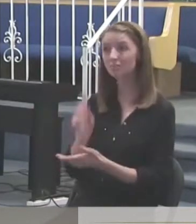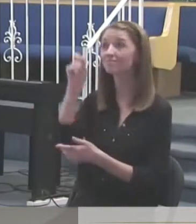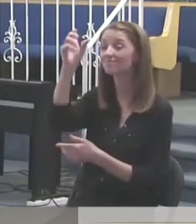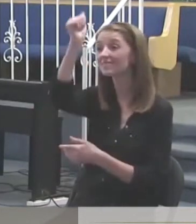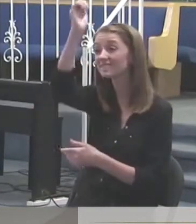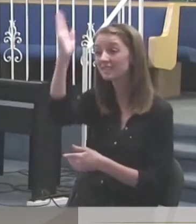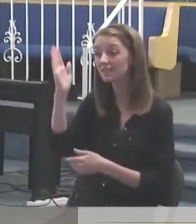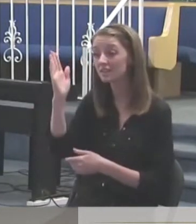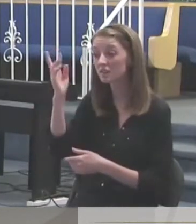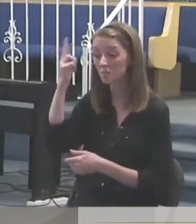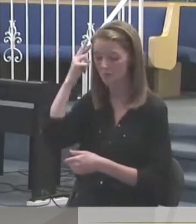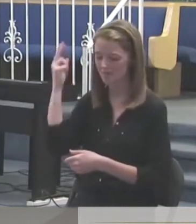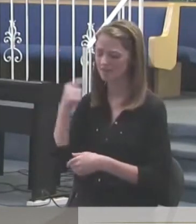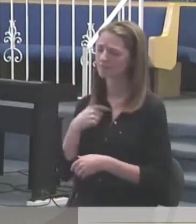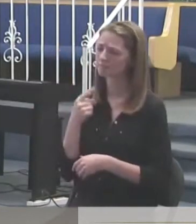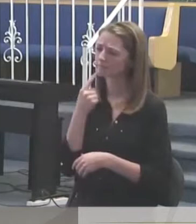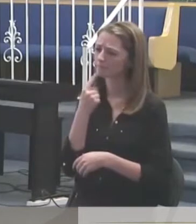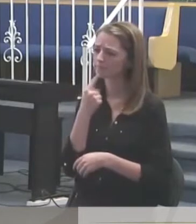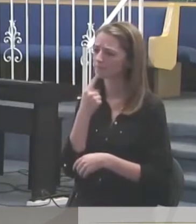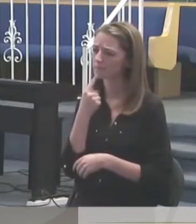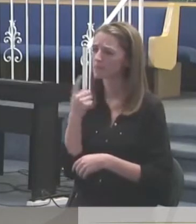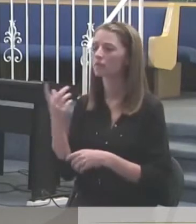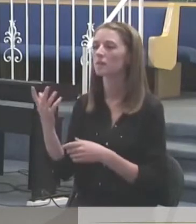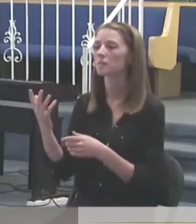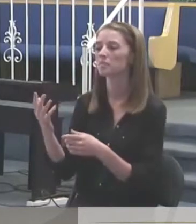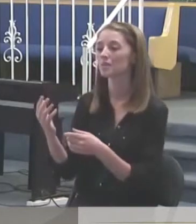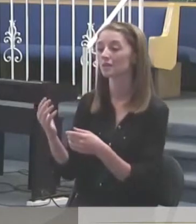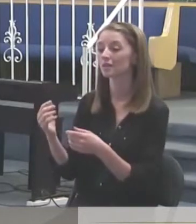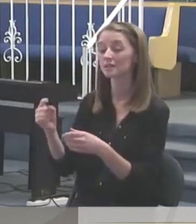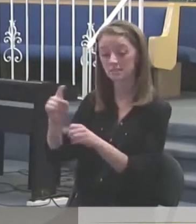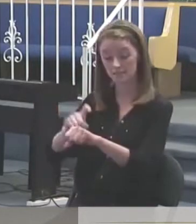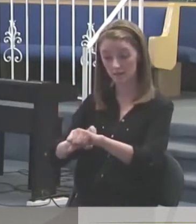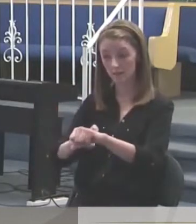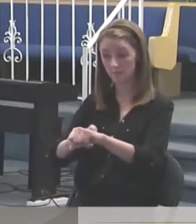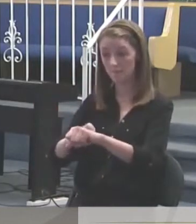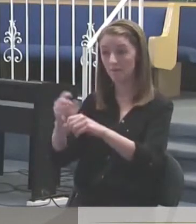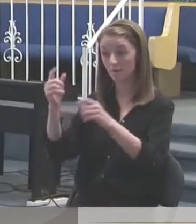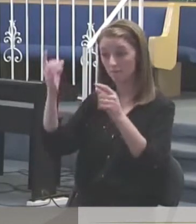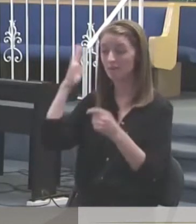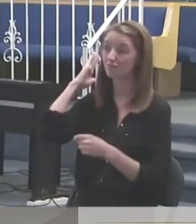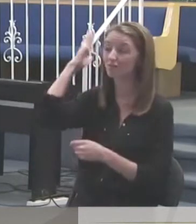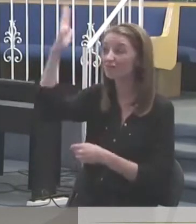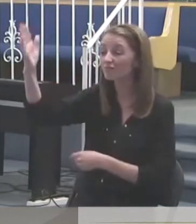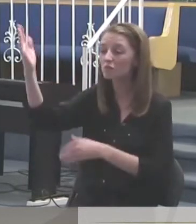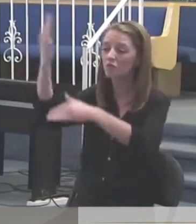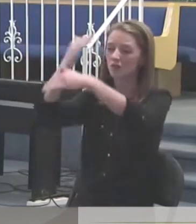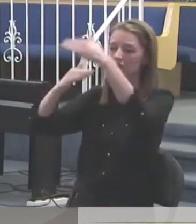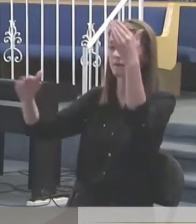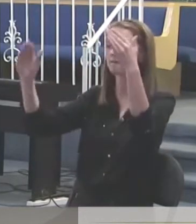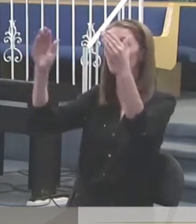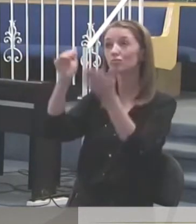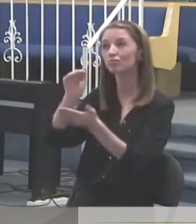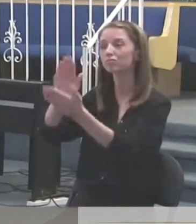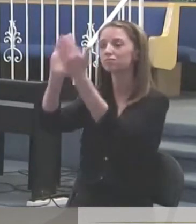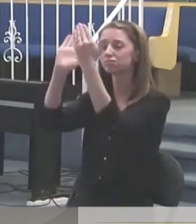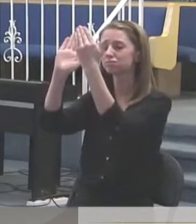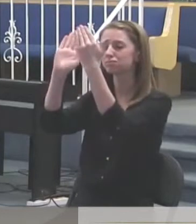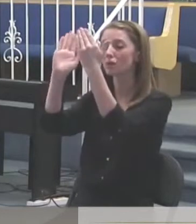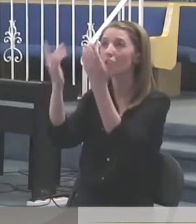why I'm saying that is because there's going to come a time when people will stand before the Lord, and they're going to say, well, I didn't have any good